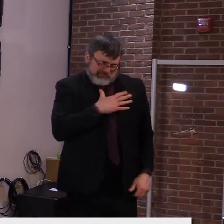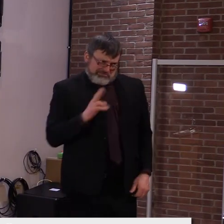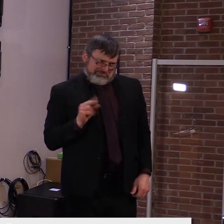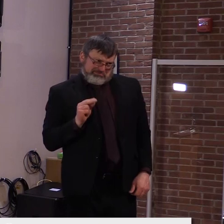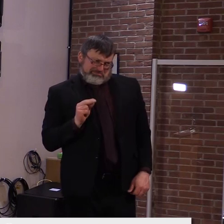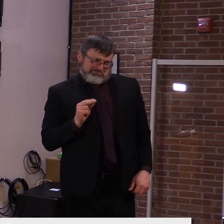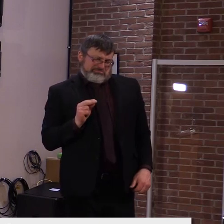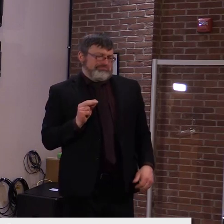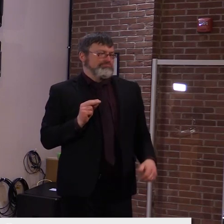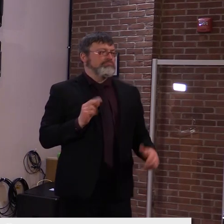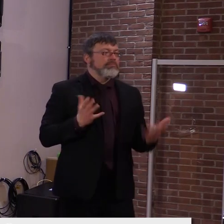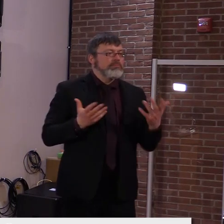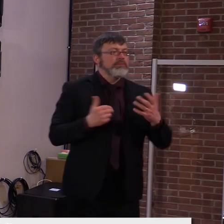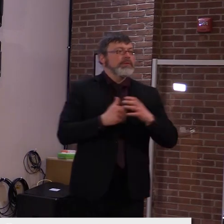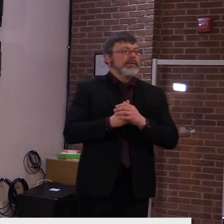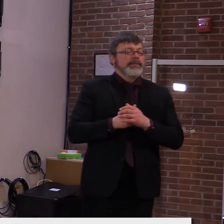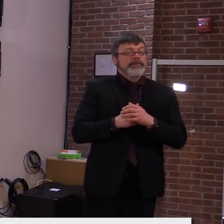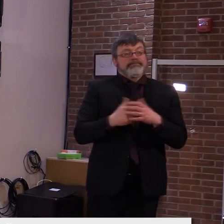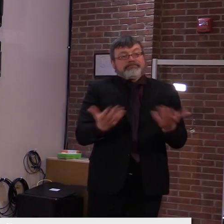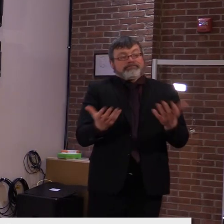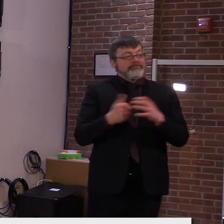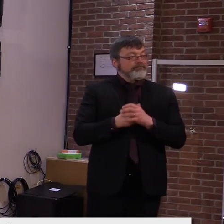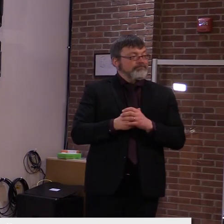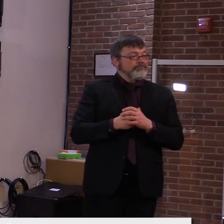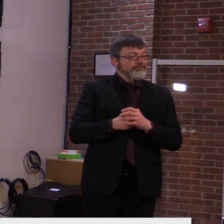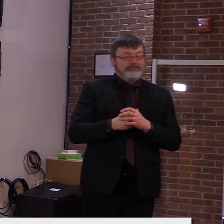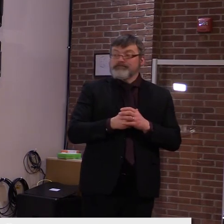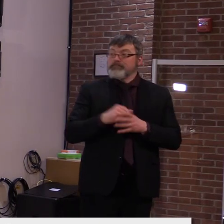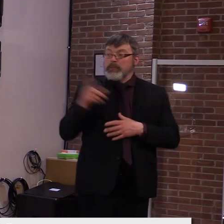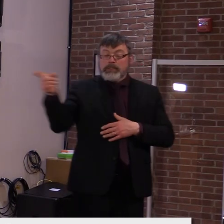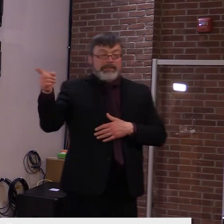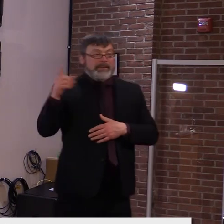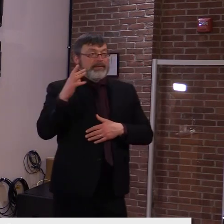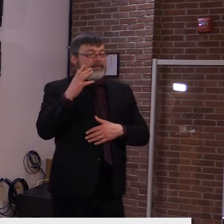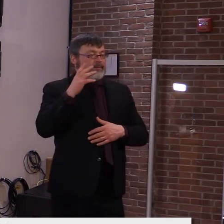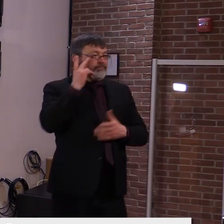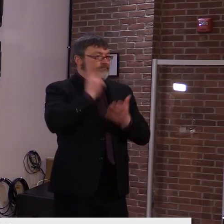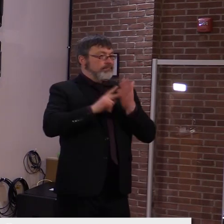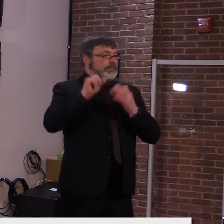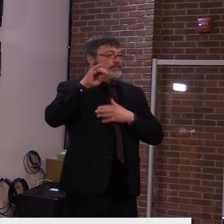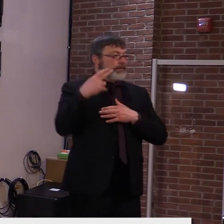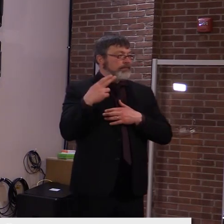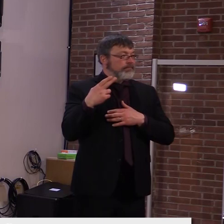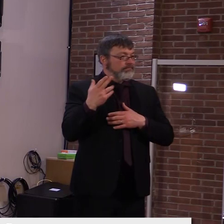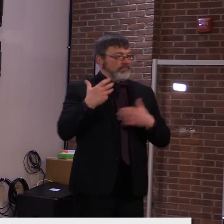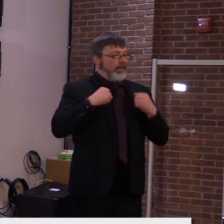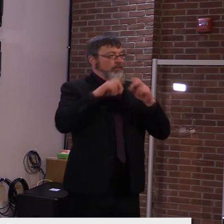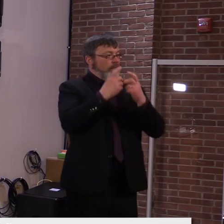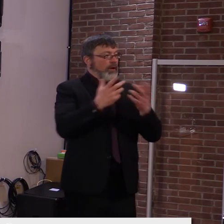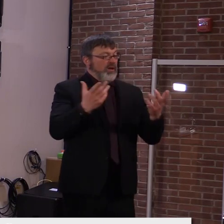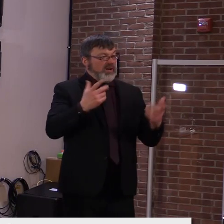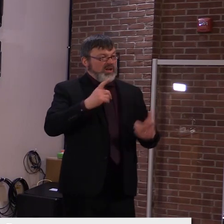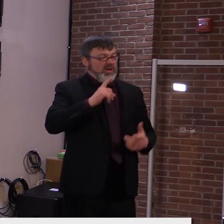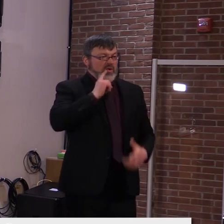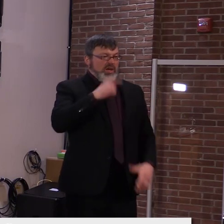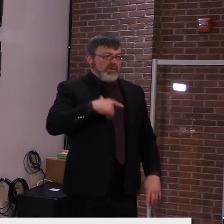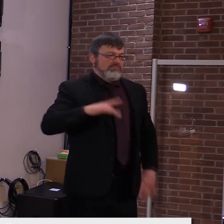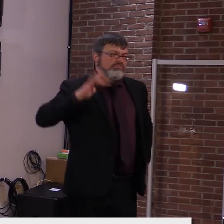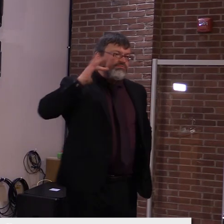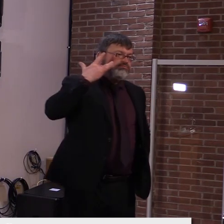Yeah, Mike, as a veteran, that what you just described disturbed me. As you know, we have been running a